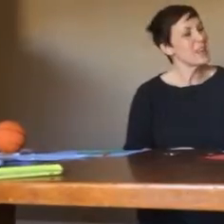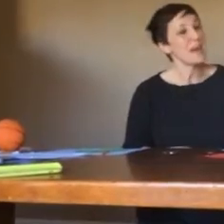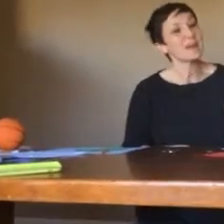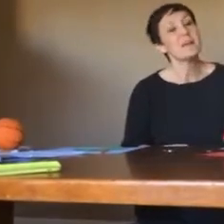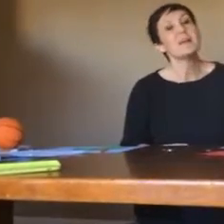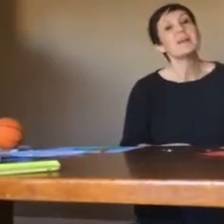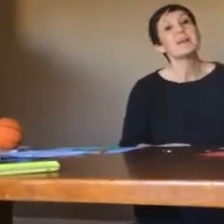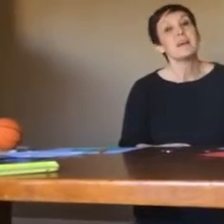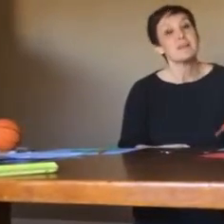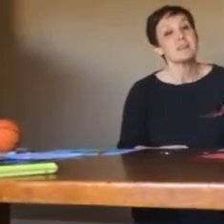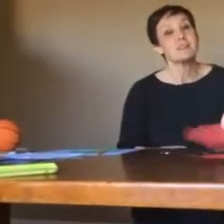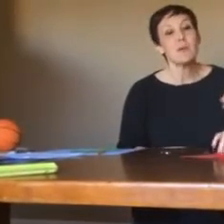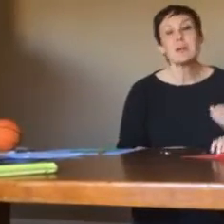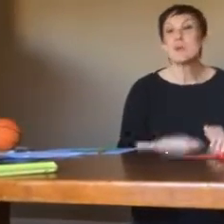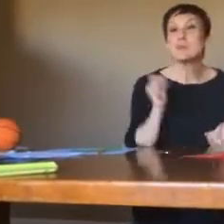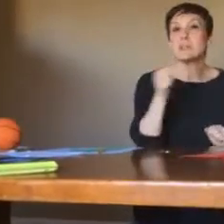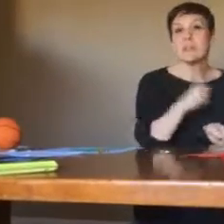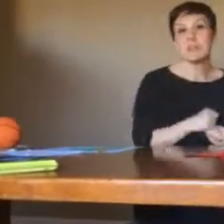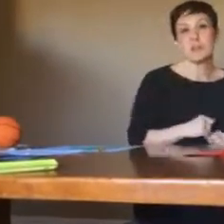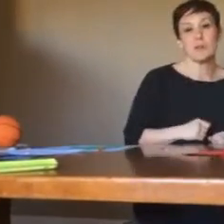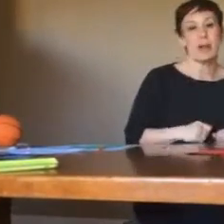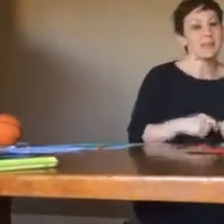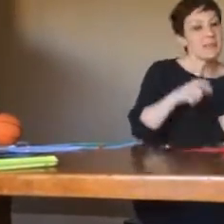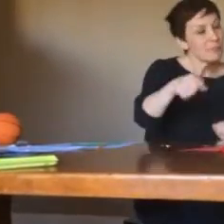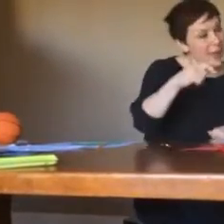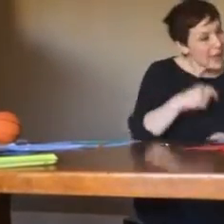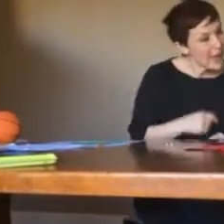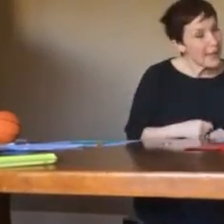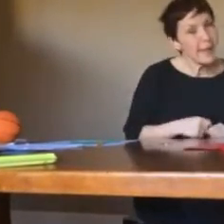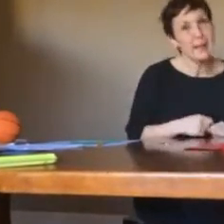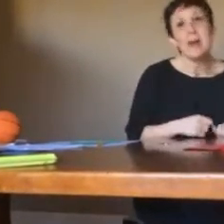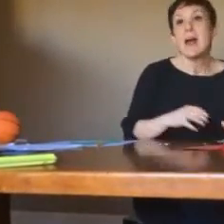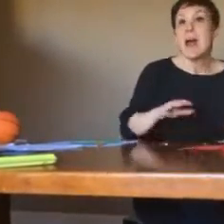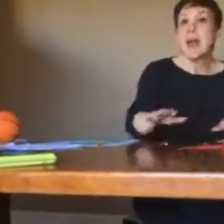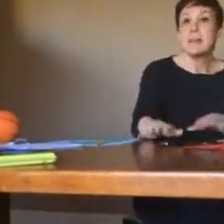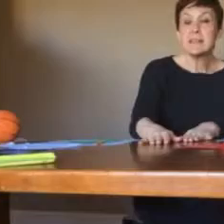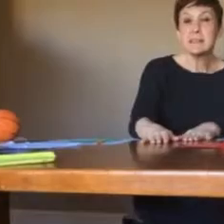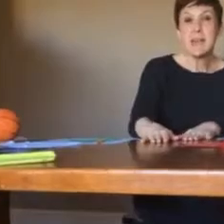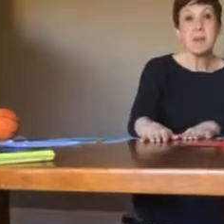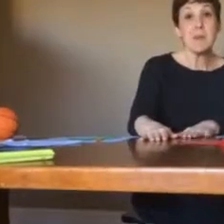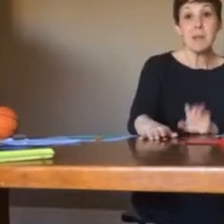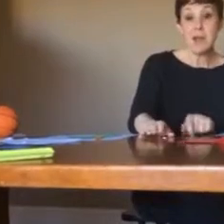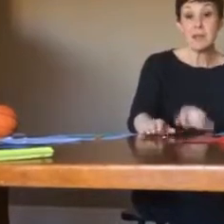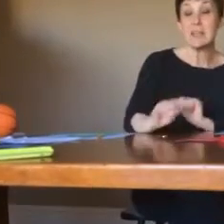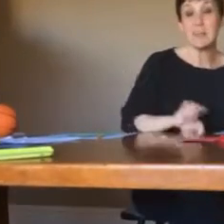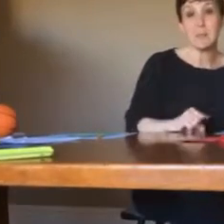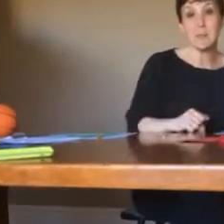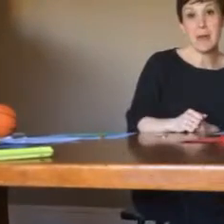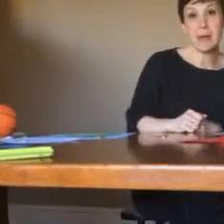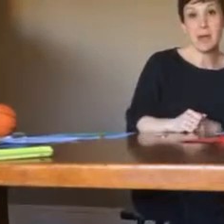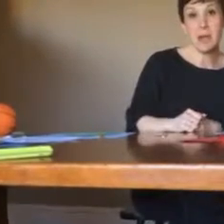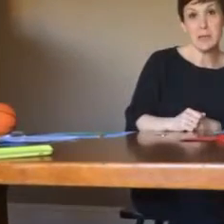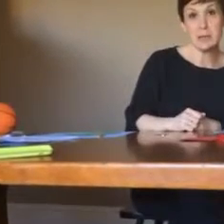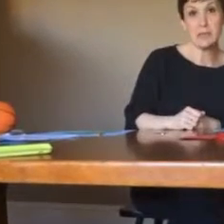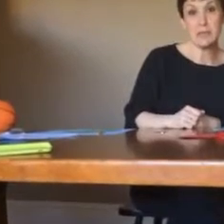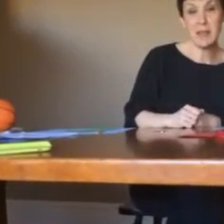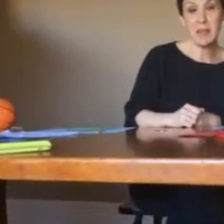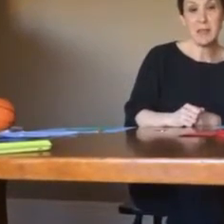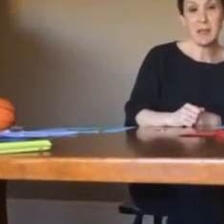back. So I know she gets it correct. Red. And this time I'm not going to give her a penny on for that one